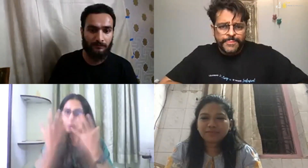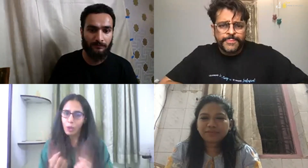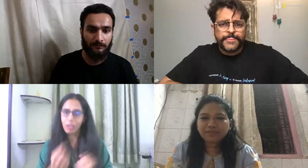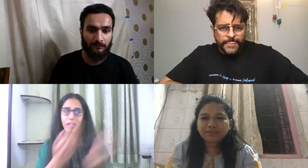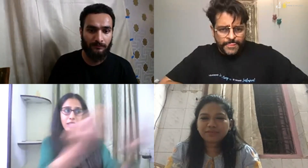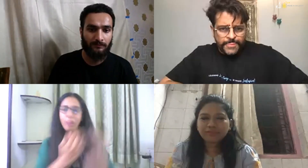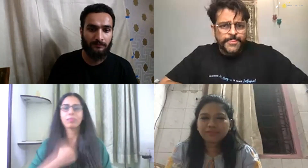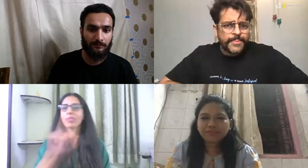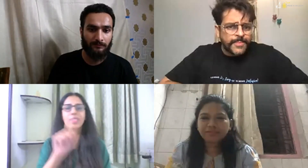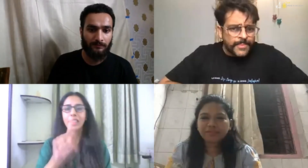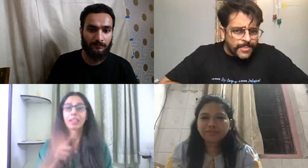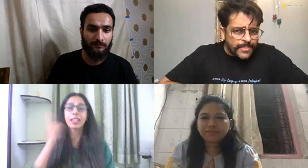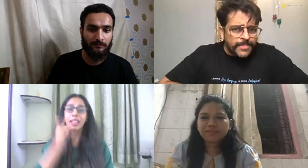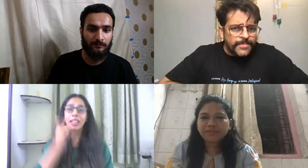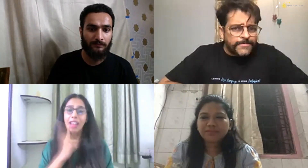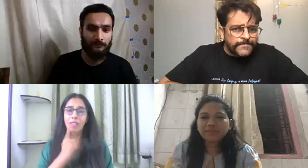So Shweta here.